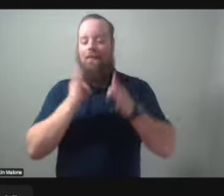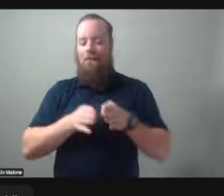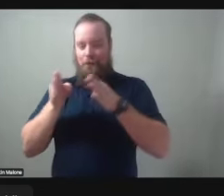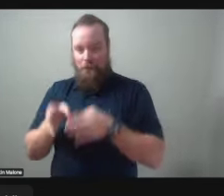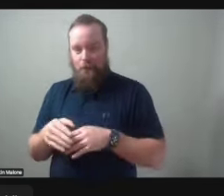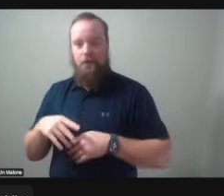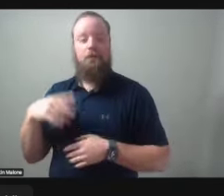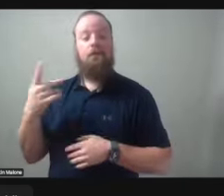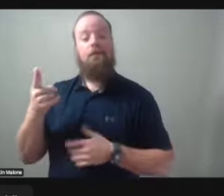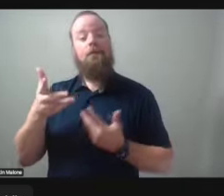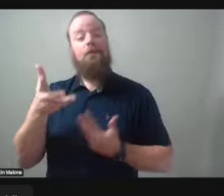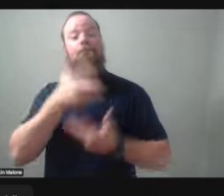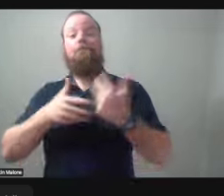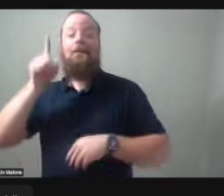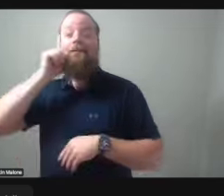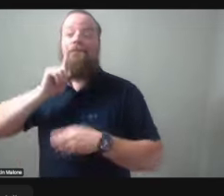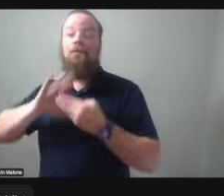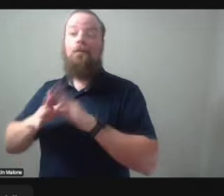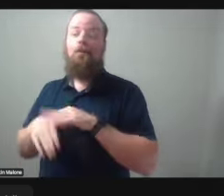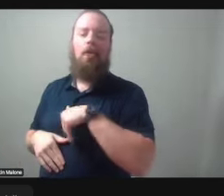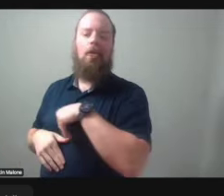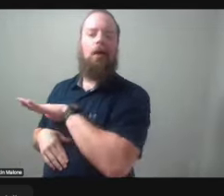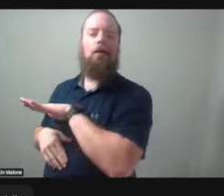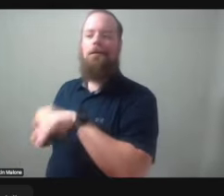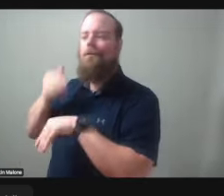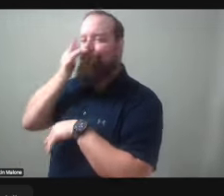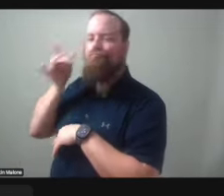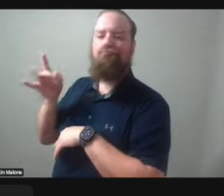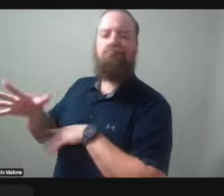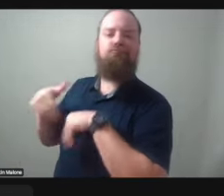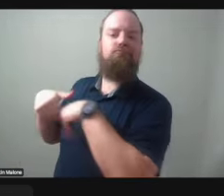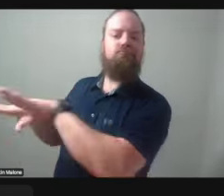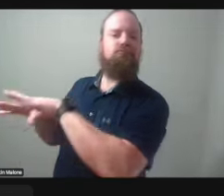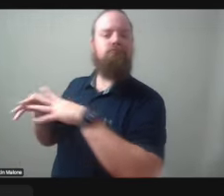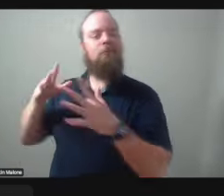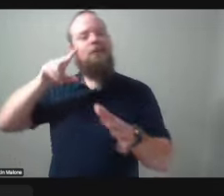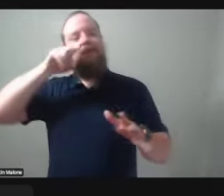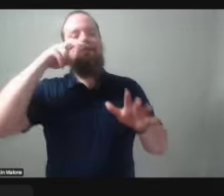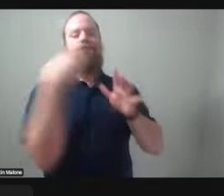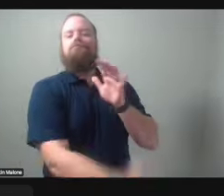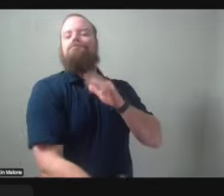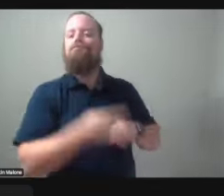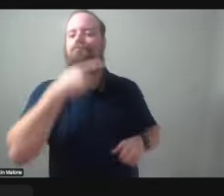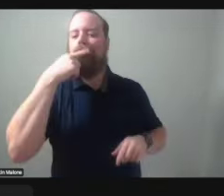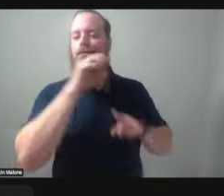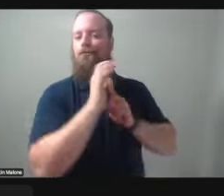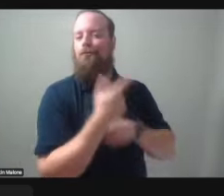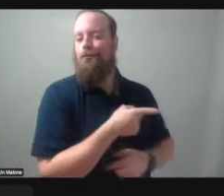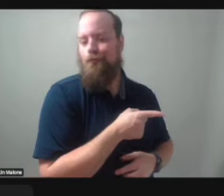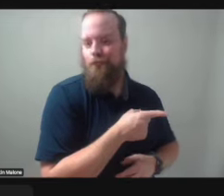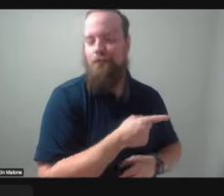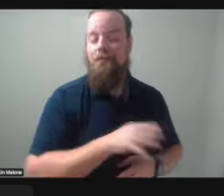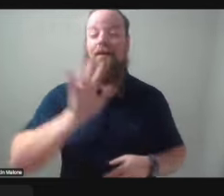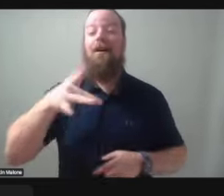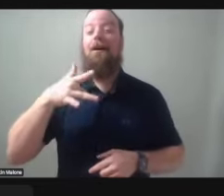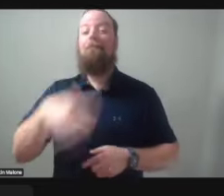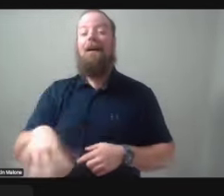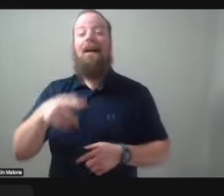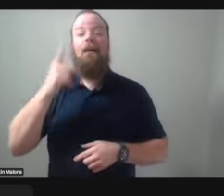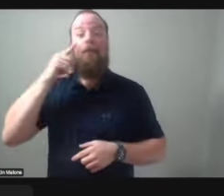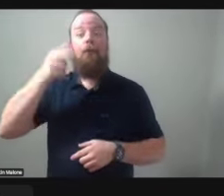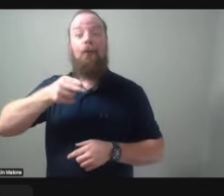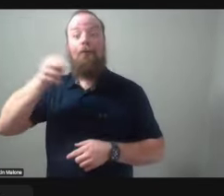that I moved out of this category. We have culturally isolated individuals, and that's those who choose not to interact with the deaf